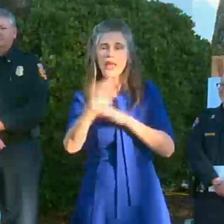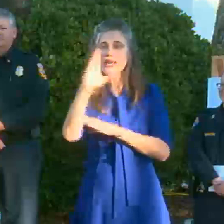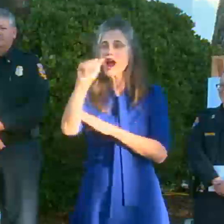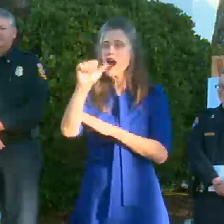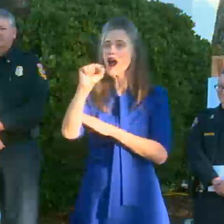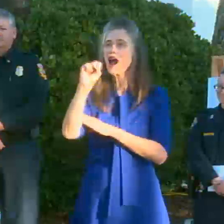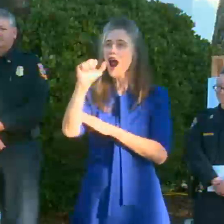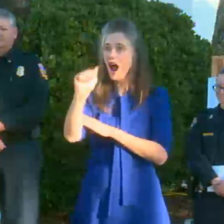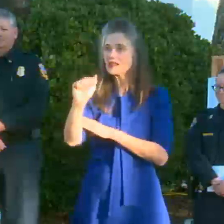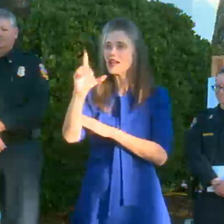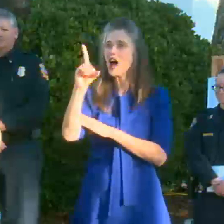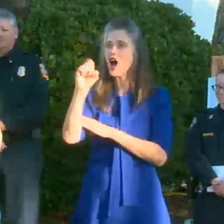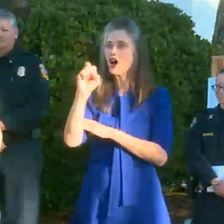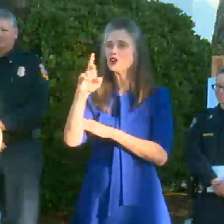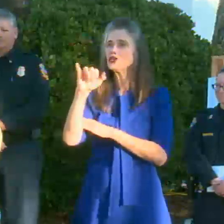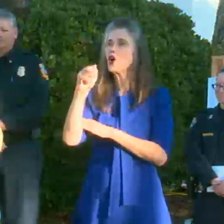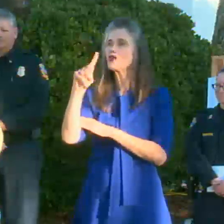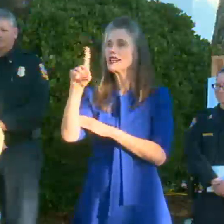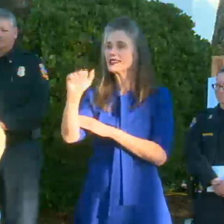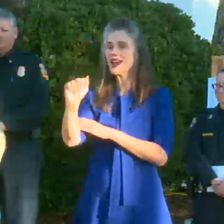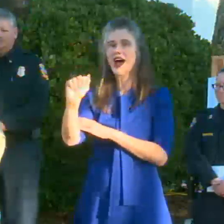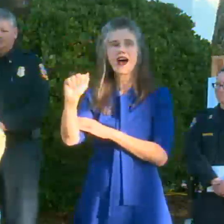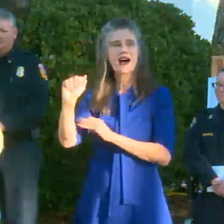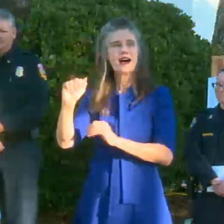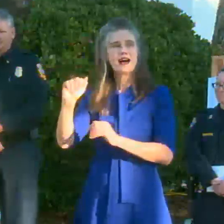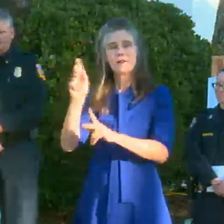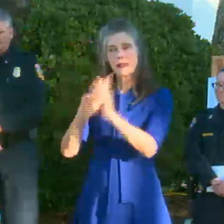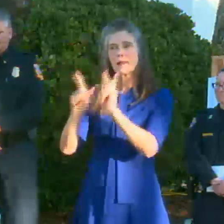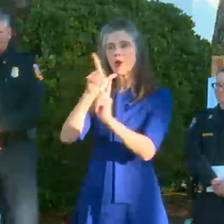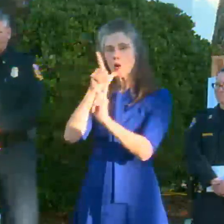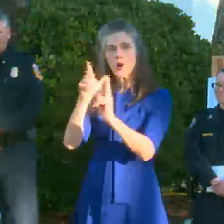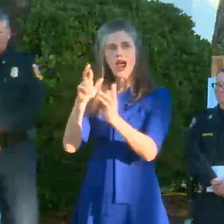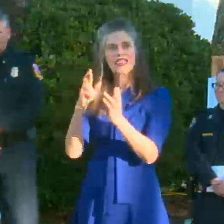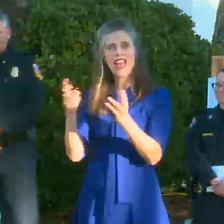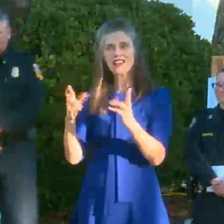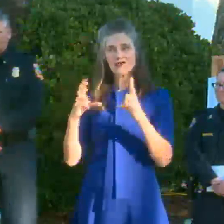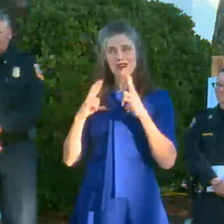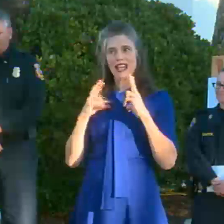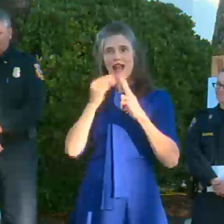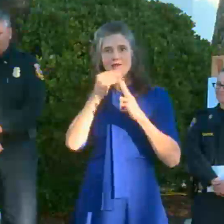300 people who were residents and staff.